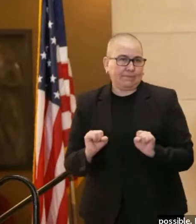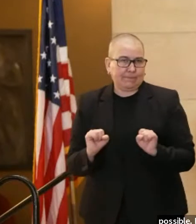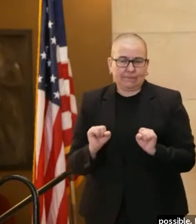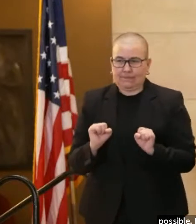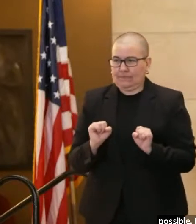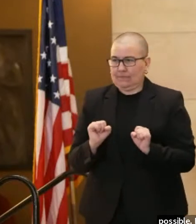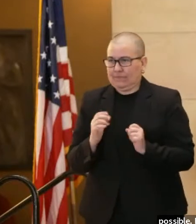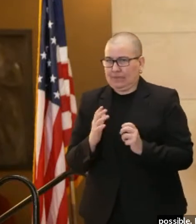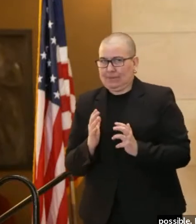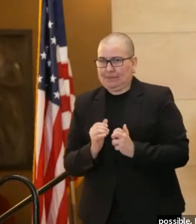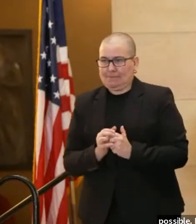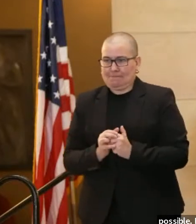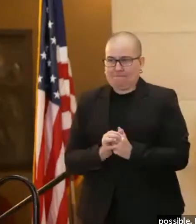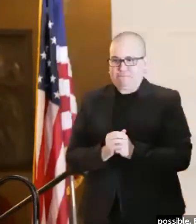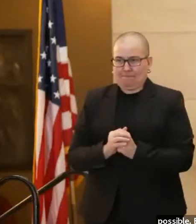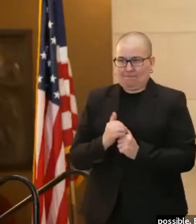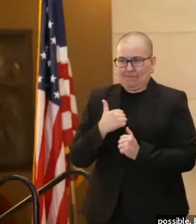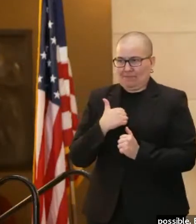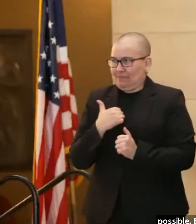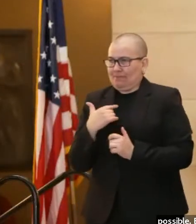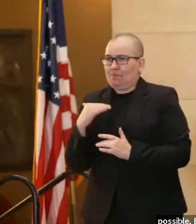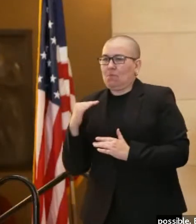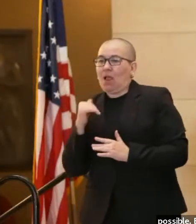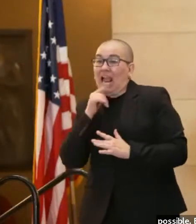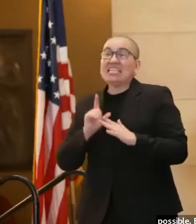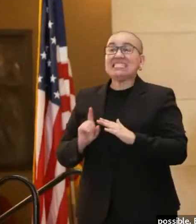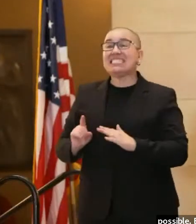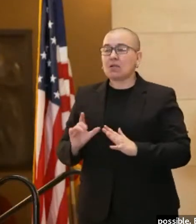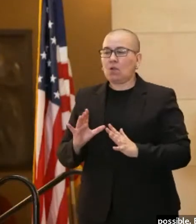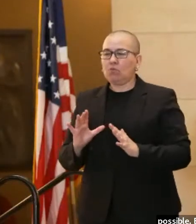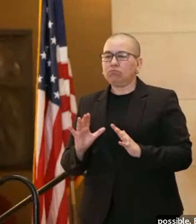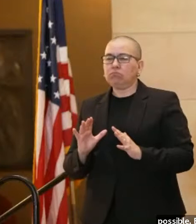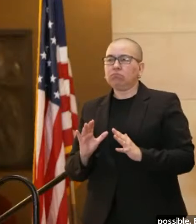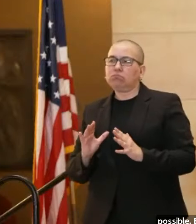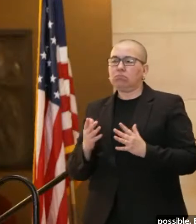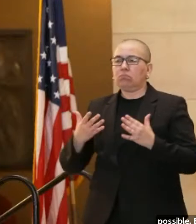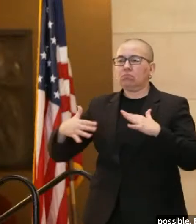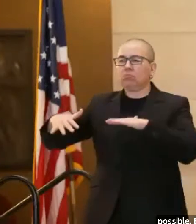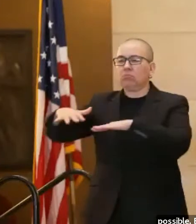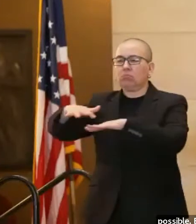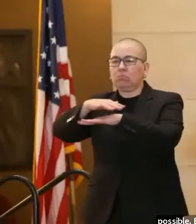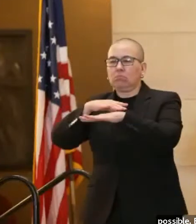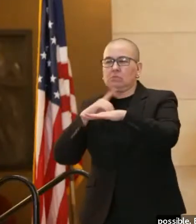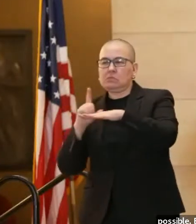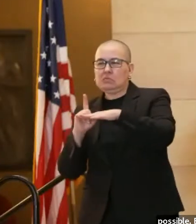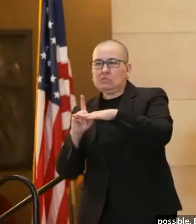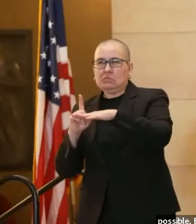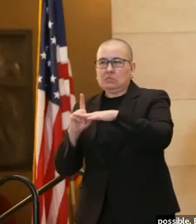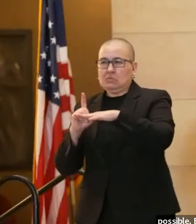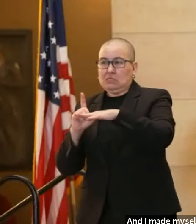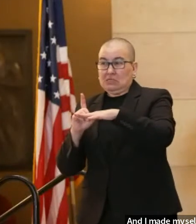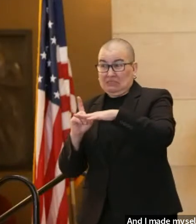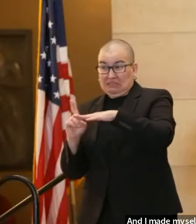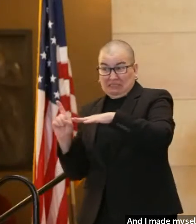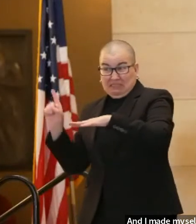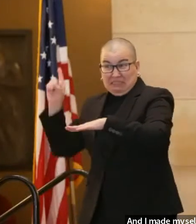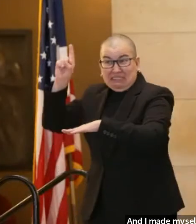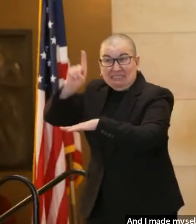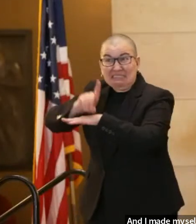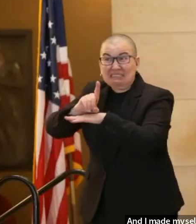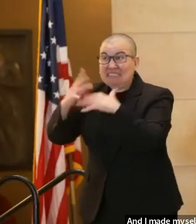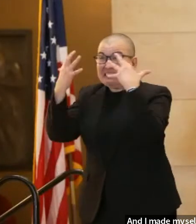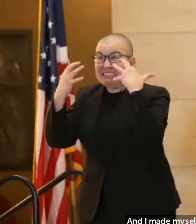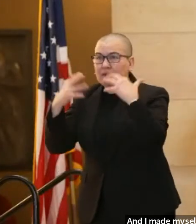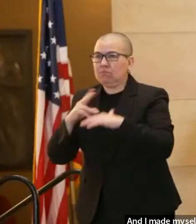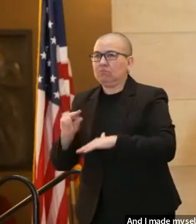And I made myself as small as possible in rooms where we deserve to be big. And where we deserve to take